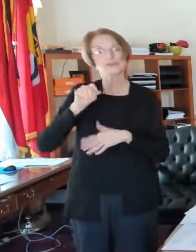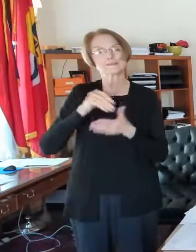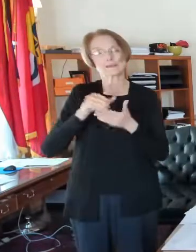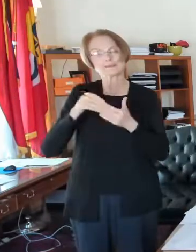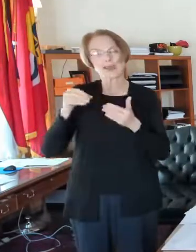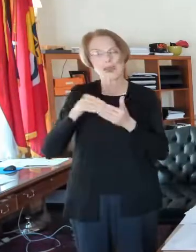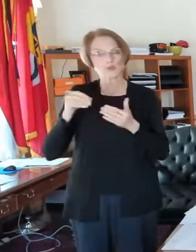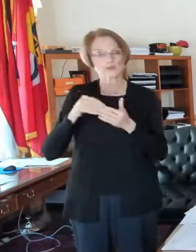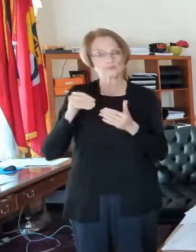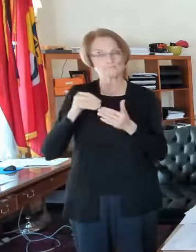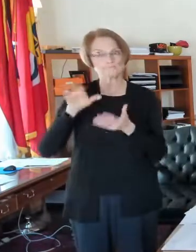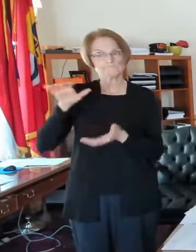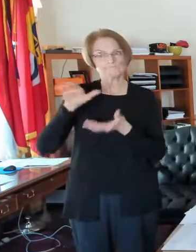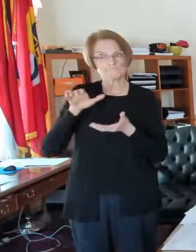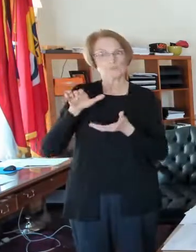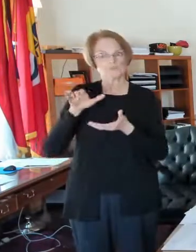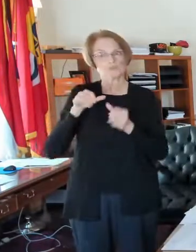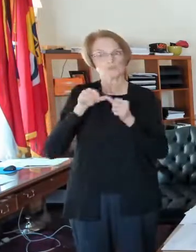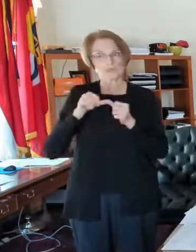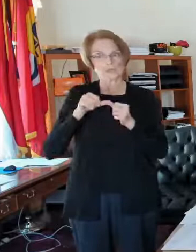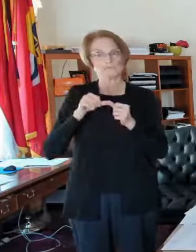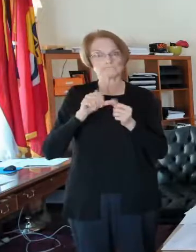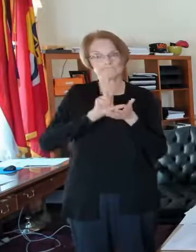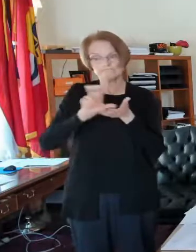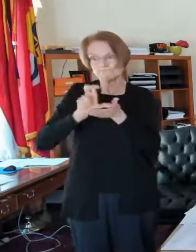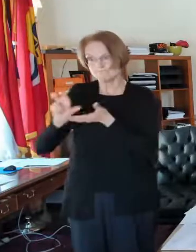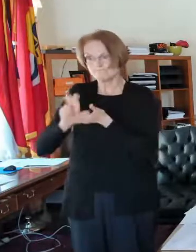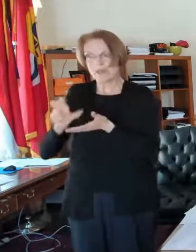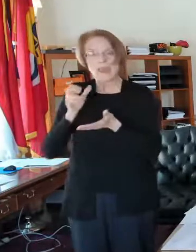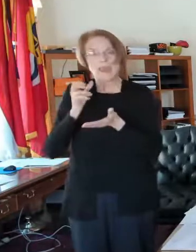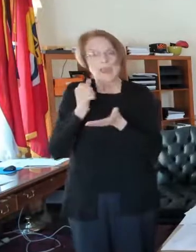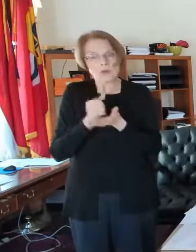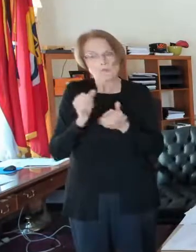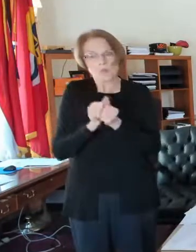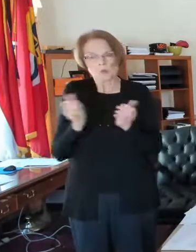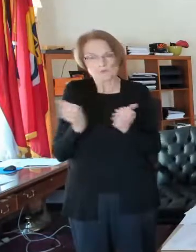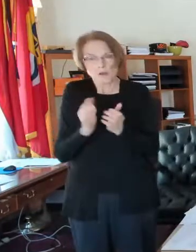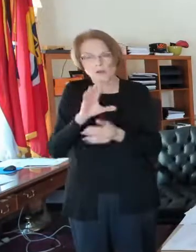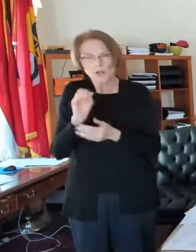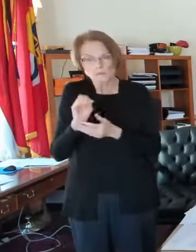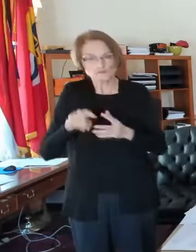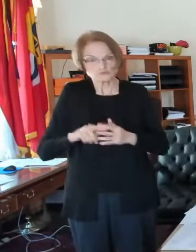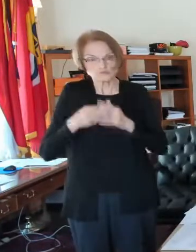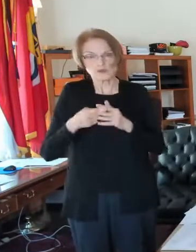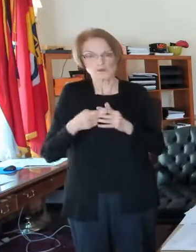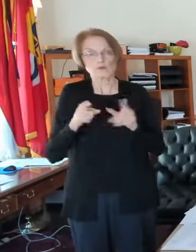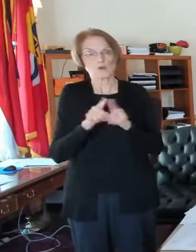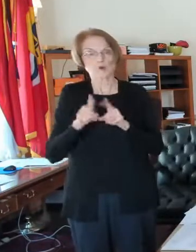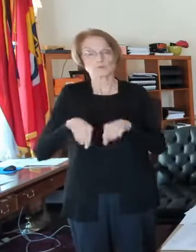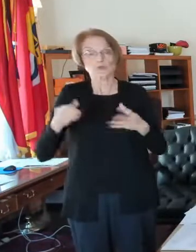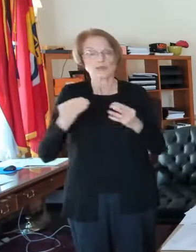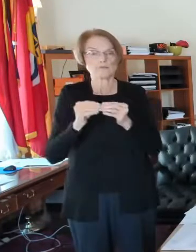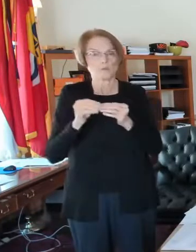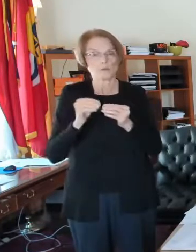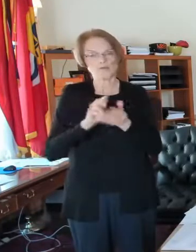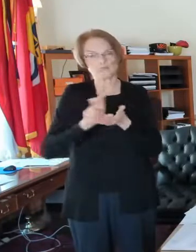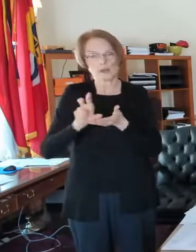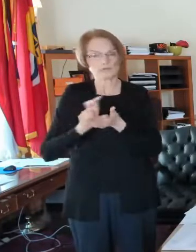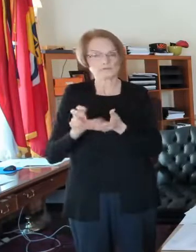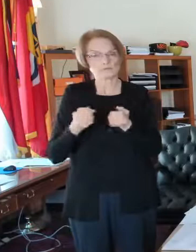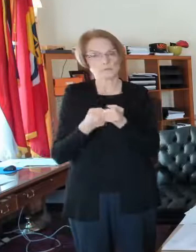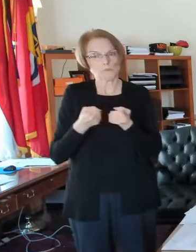going, so that they can help more startups and so that they can provide even more funding for those